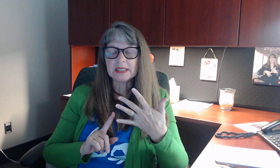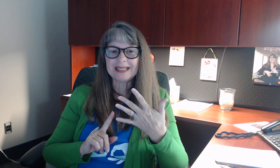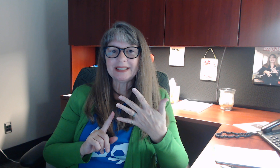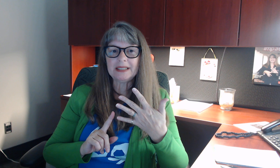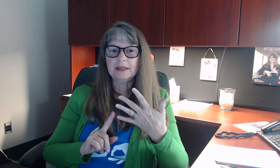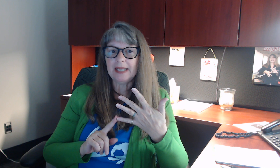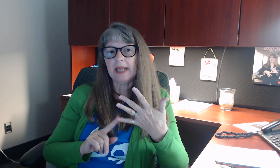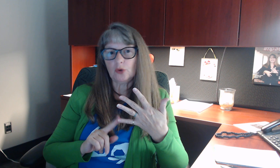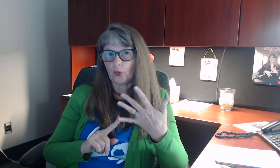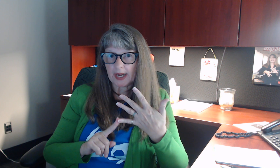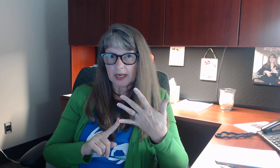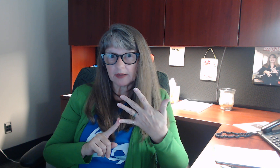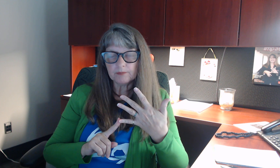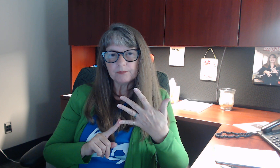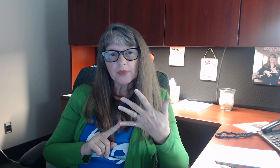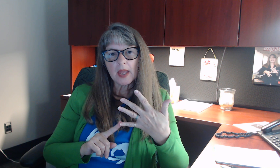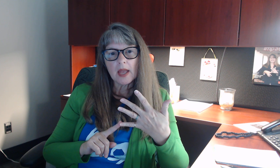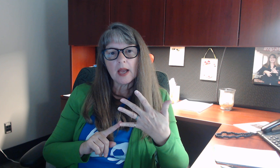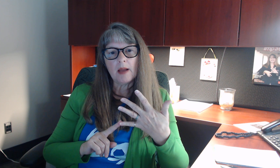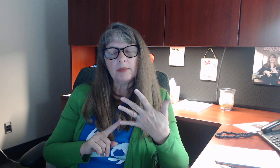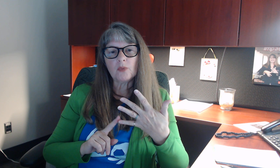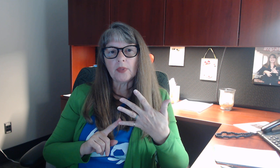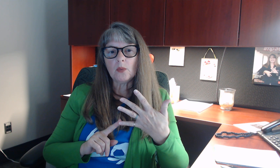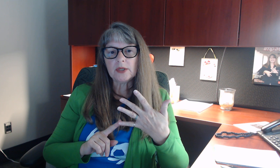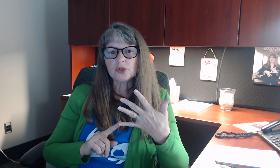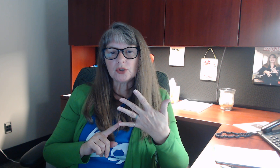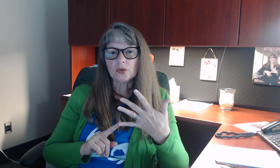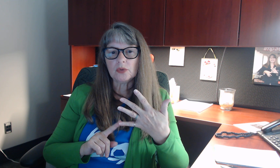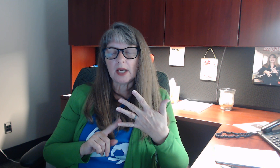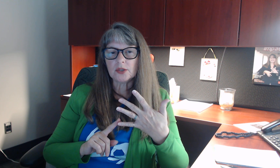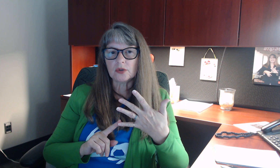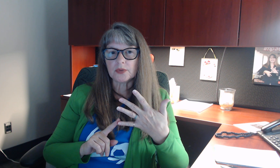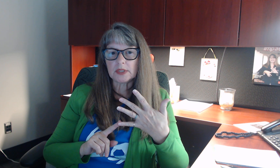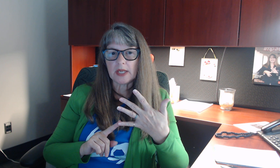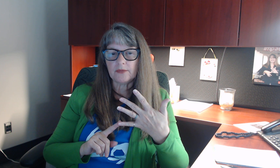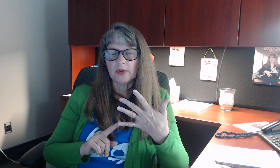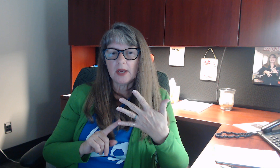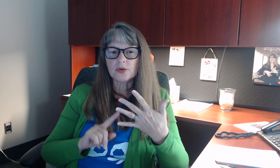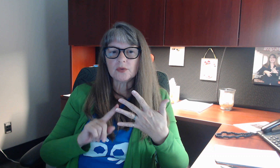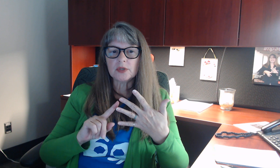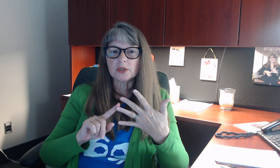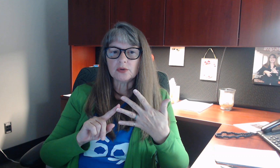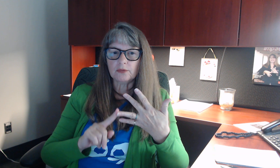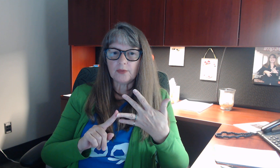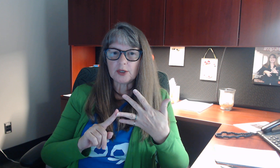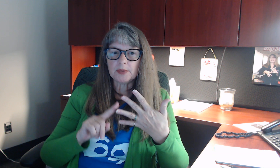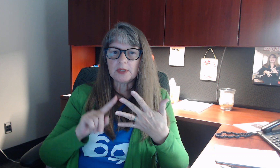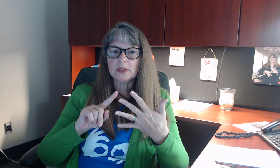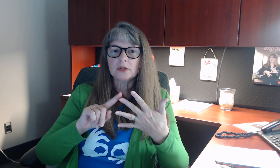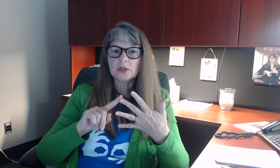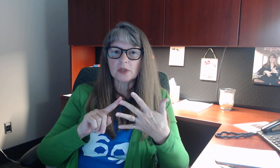basically the 8th grade, before they went to the high school for the deaf. So this is your freshman,